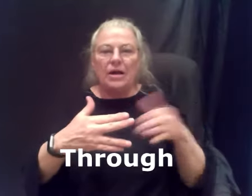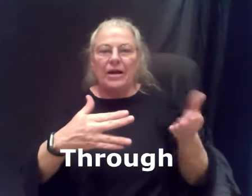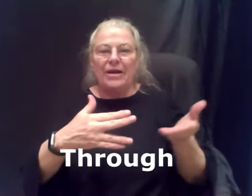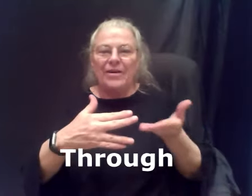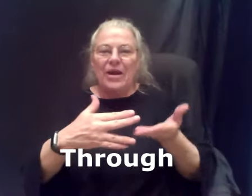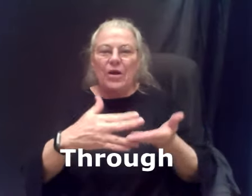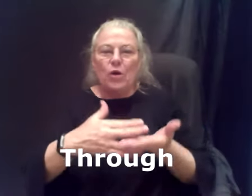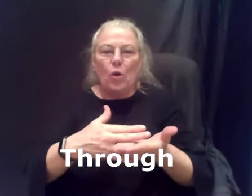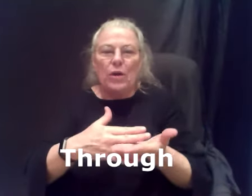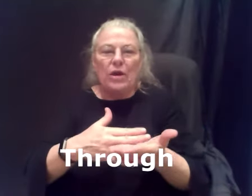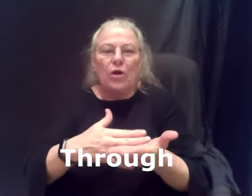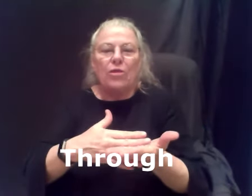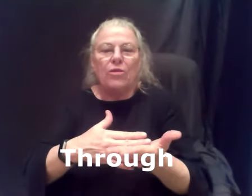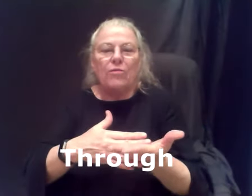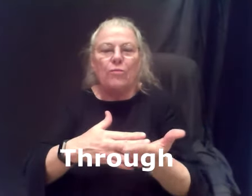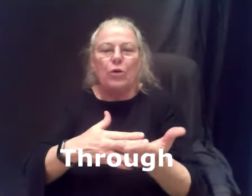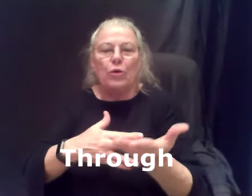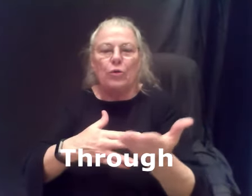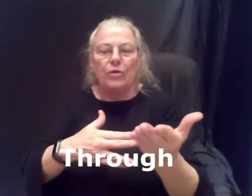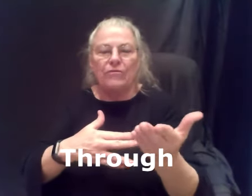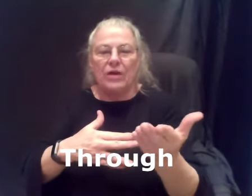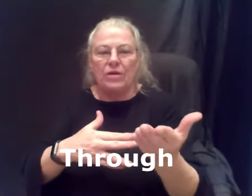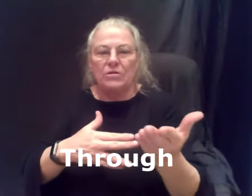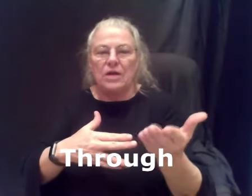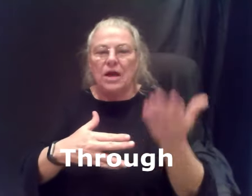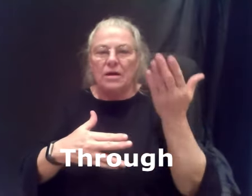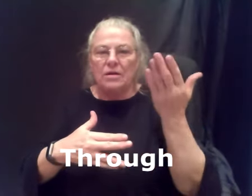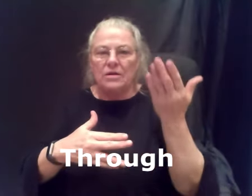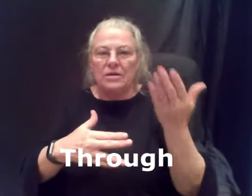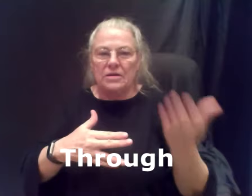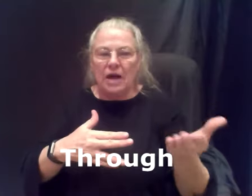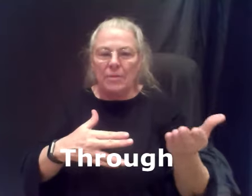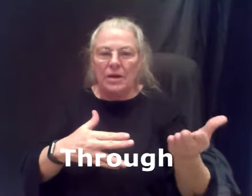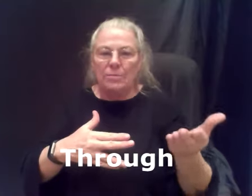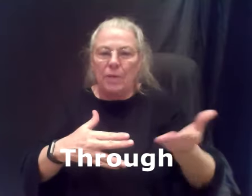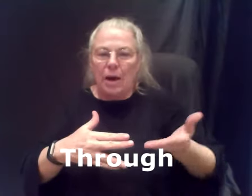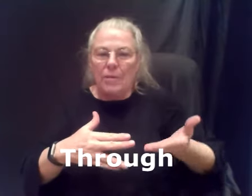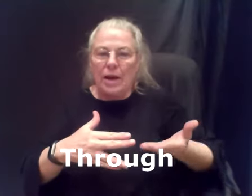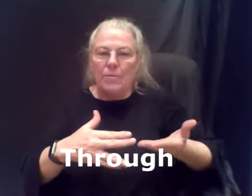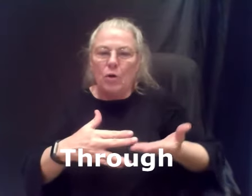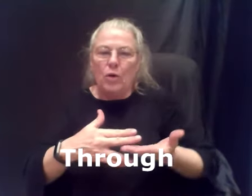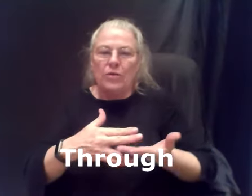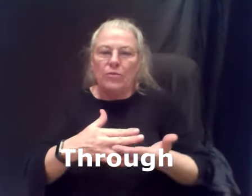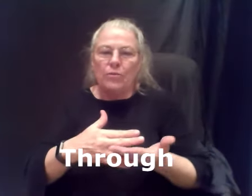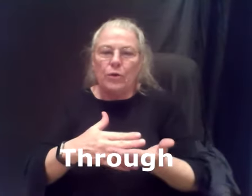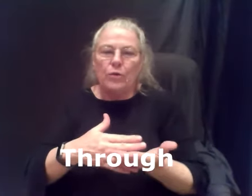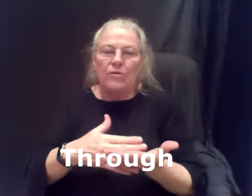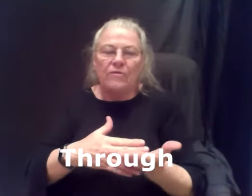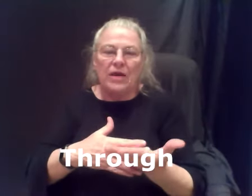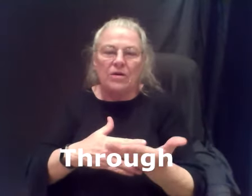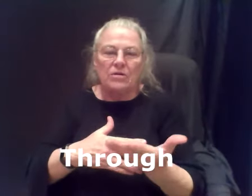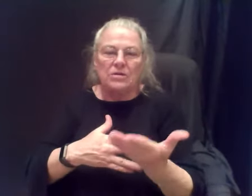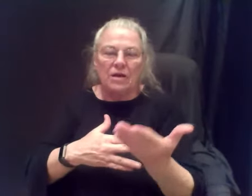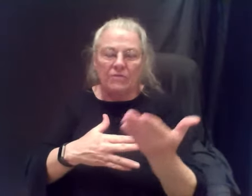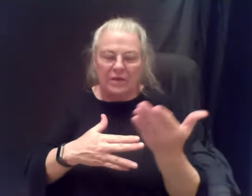here, going through your fingers. Dominant, palm up, going through the fingers of the